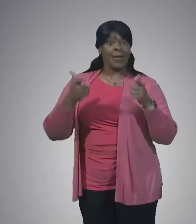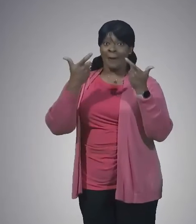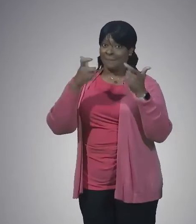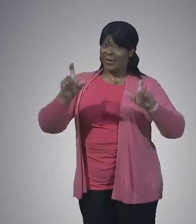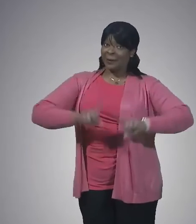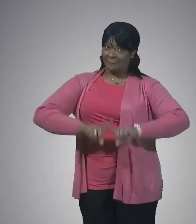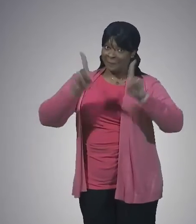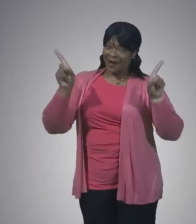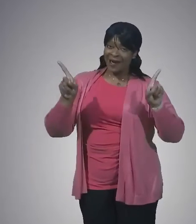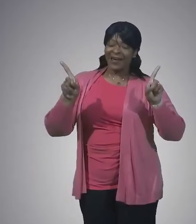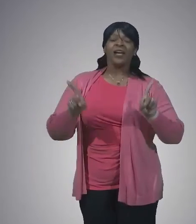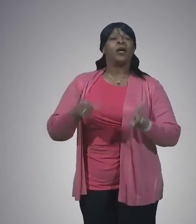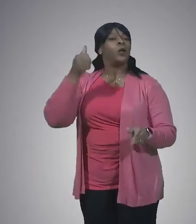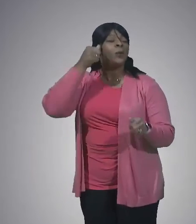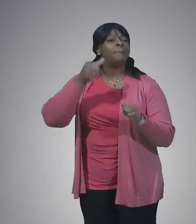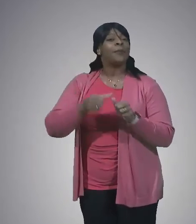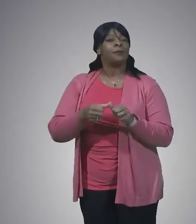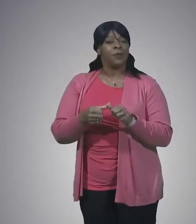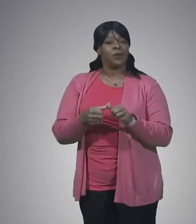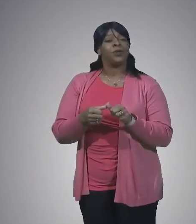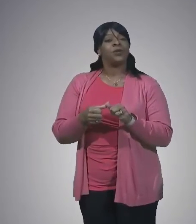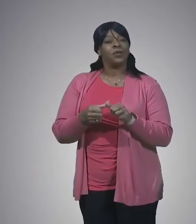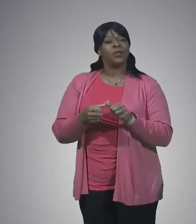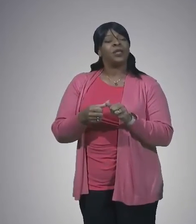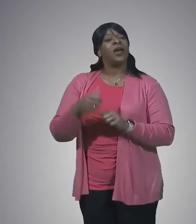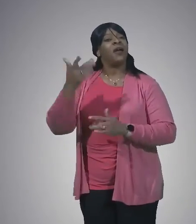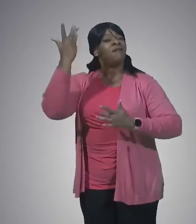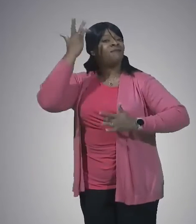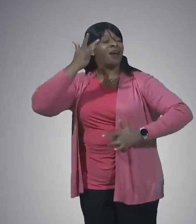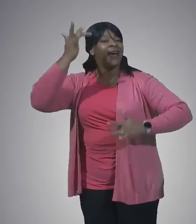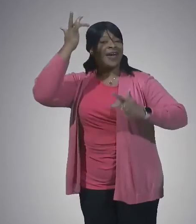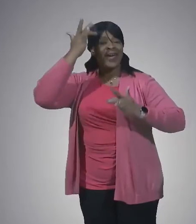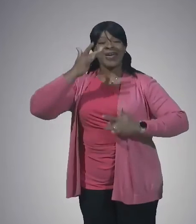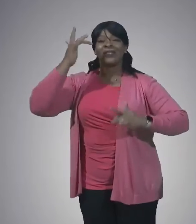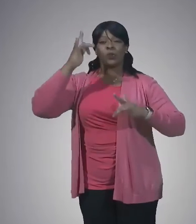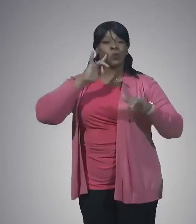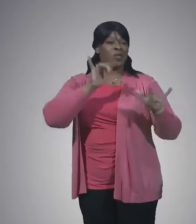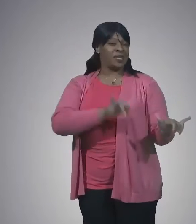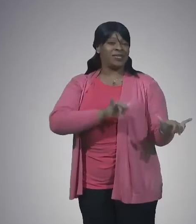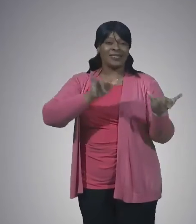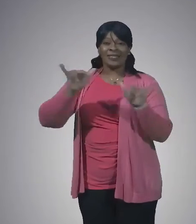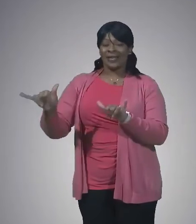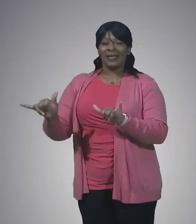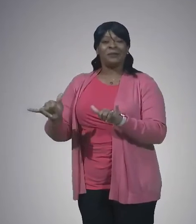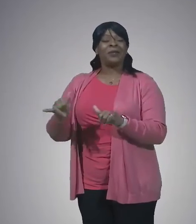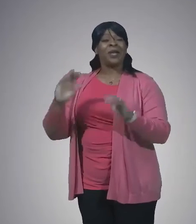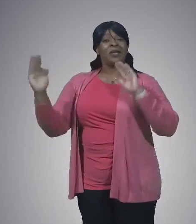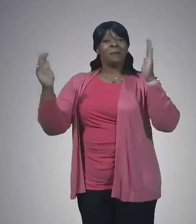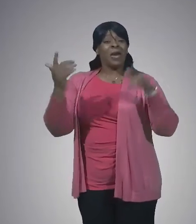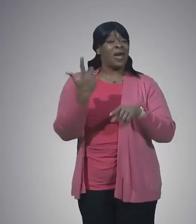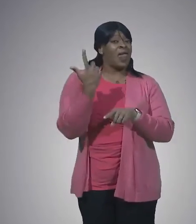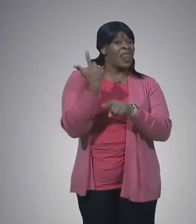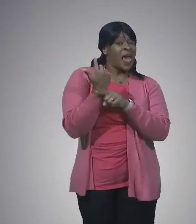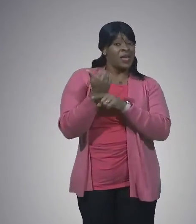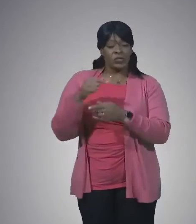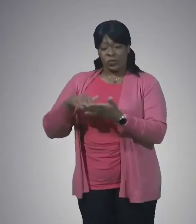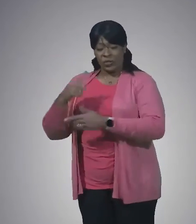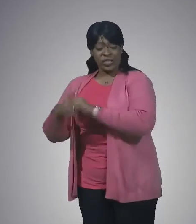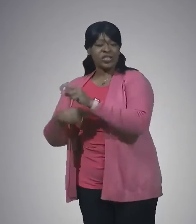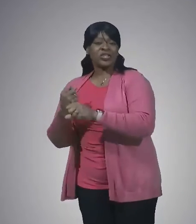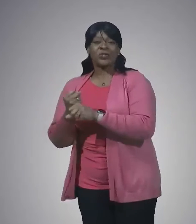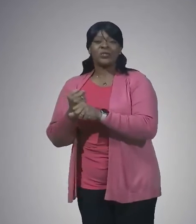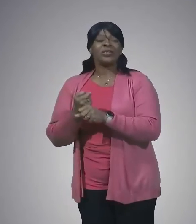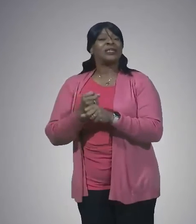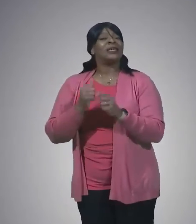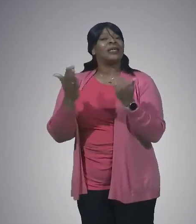but, please remember, viruses act the same, and that's why you can compare last year to this year, even